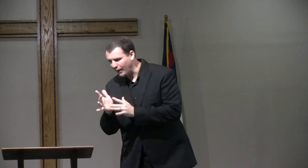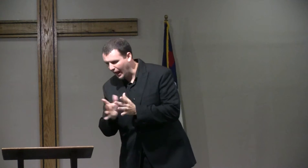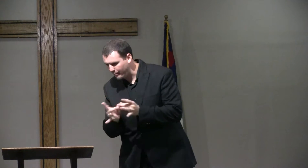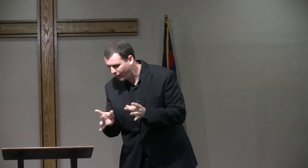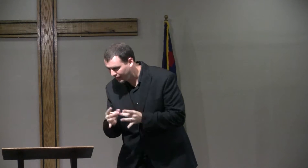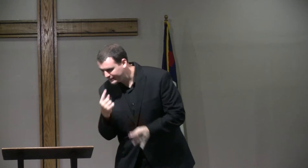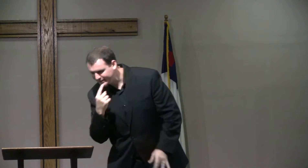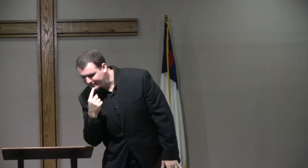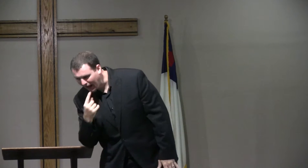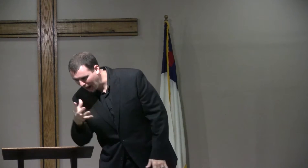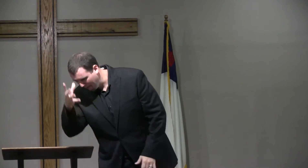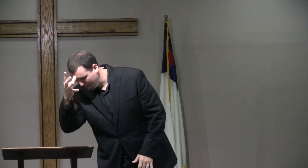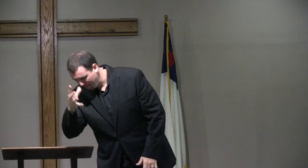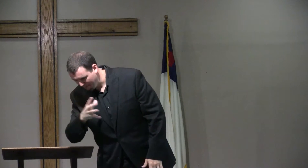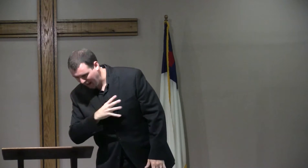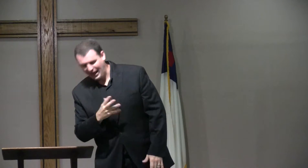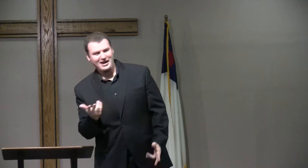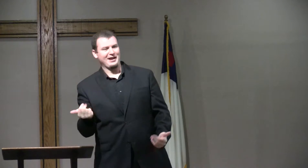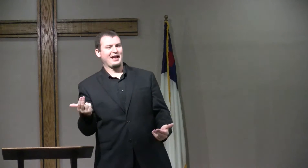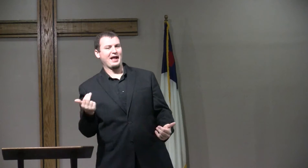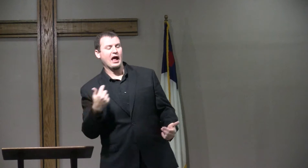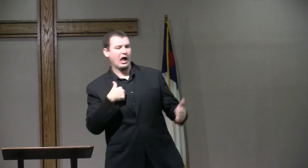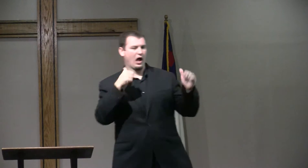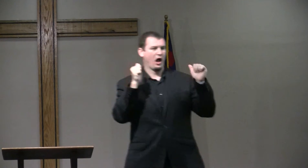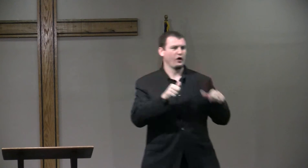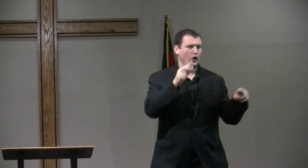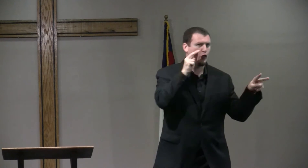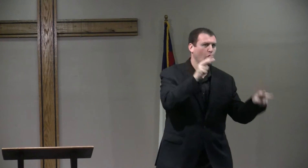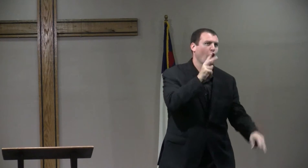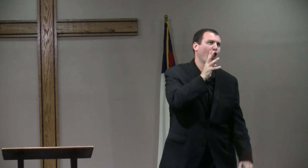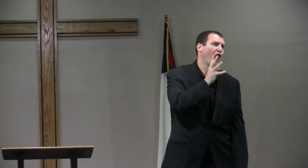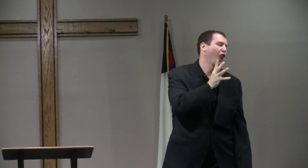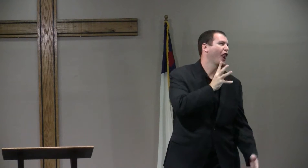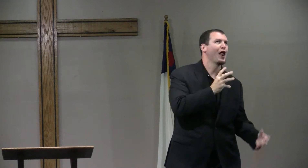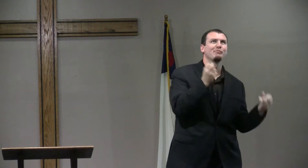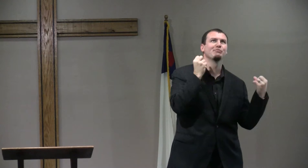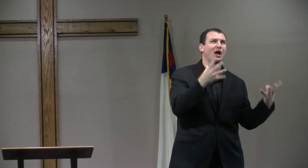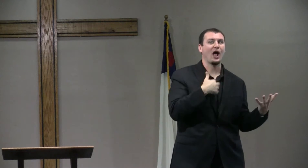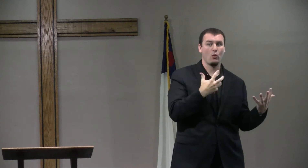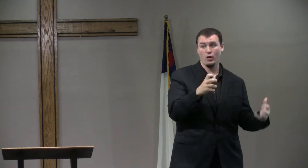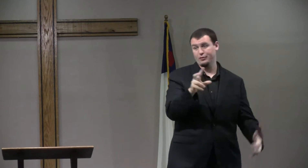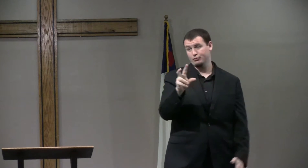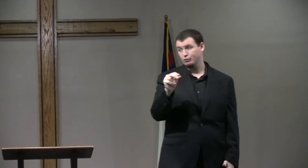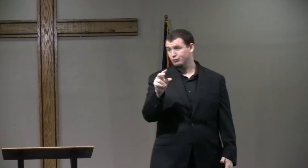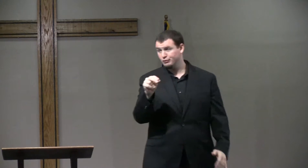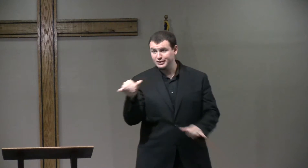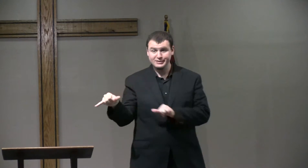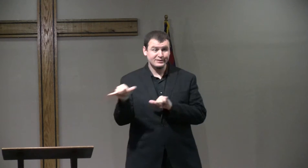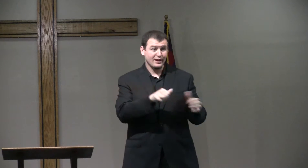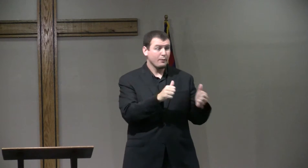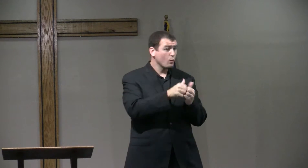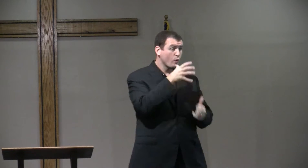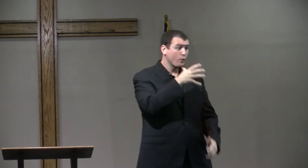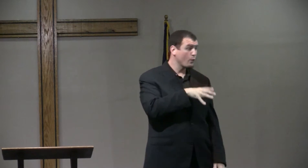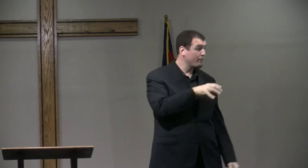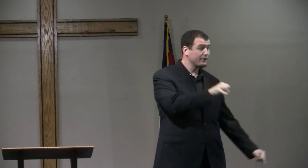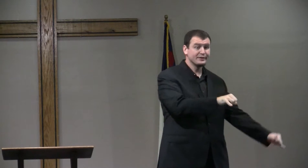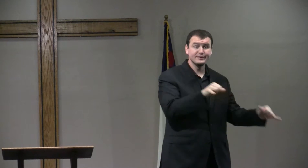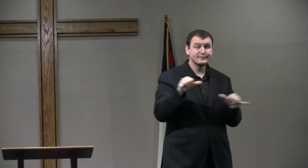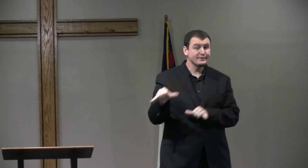So maybe a woman says, "Ha ha ha, it talks about man, so it doesn't apply to me."